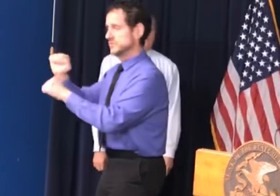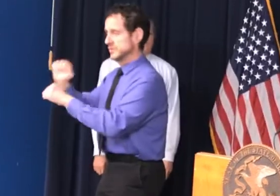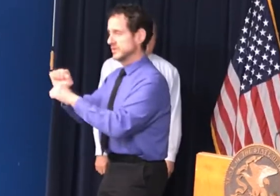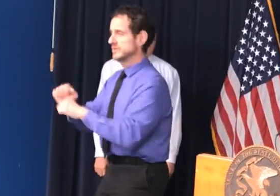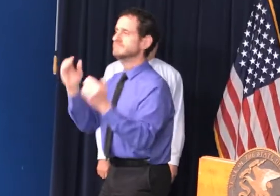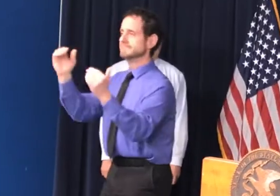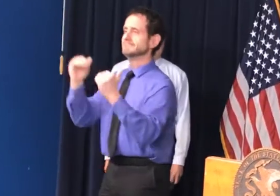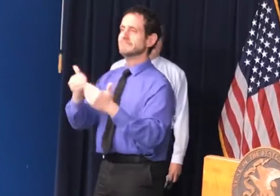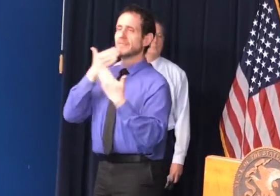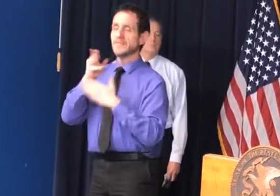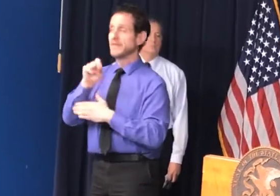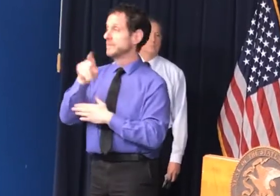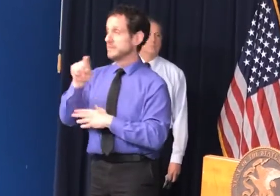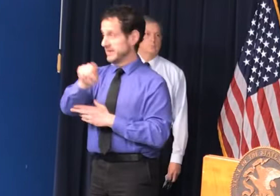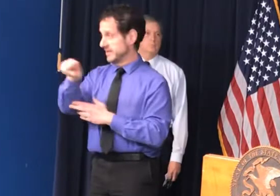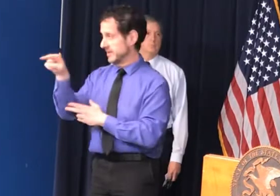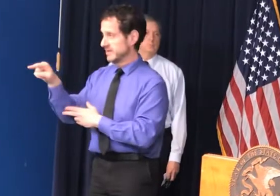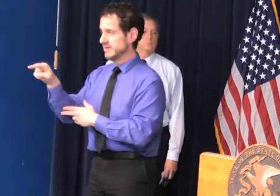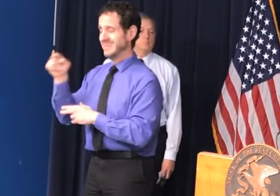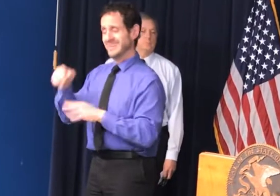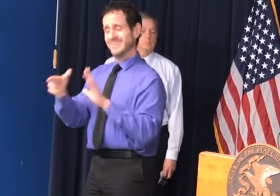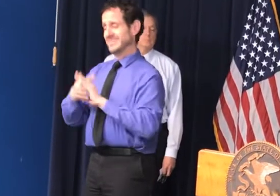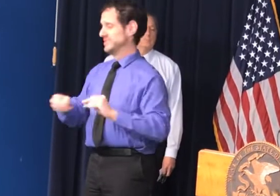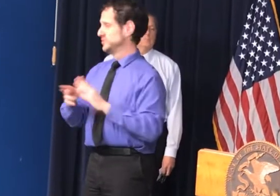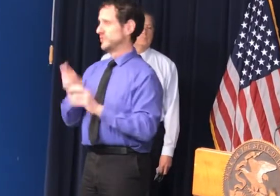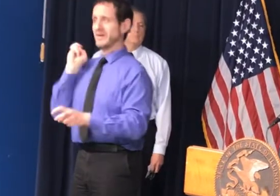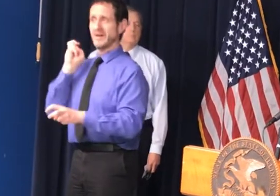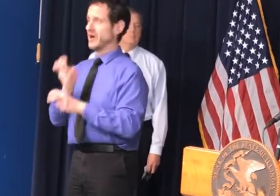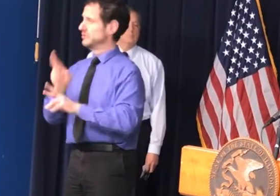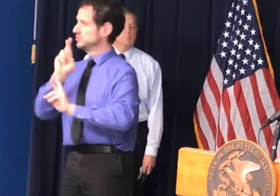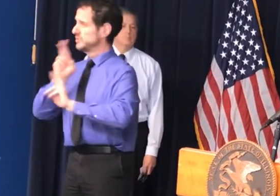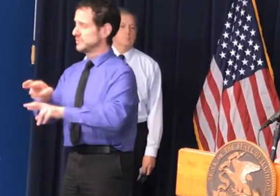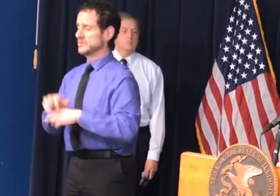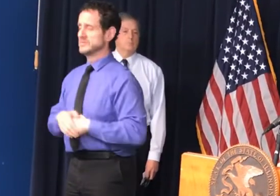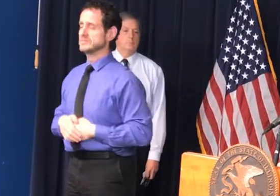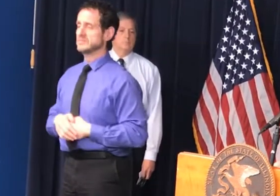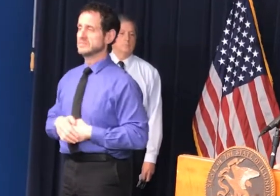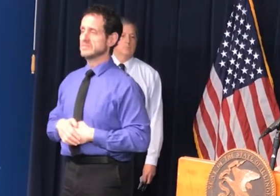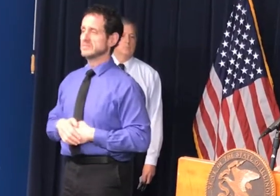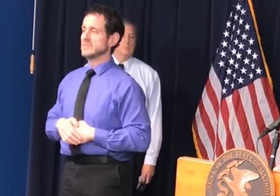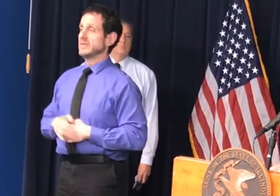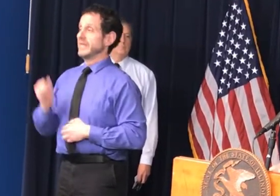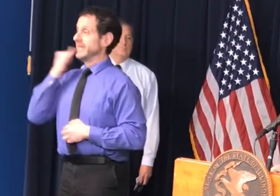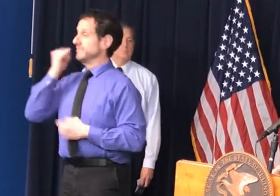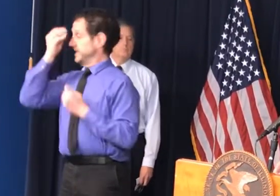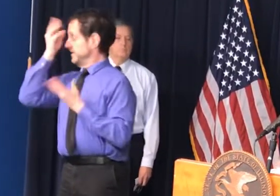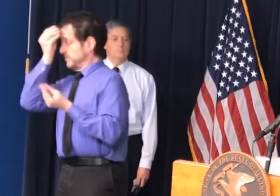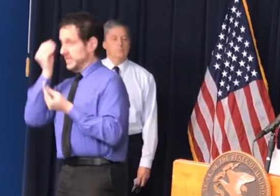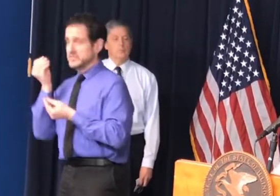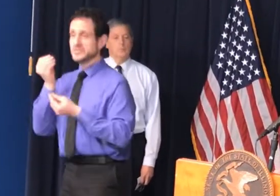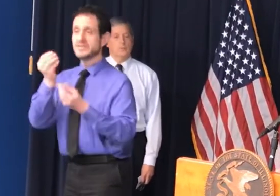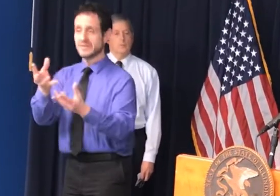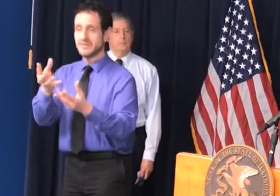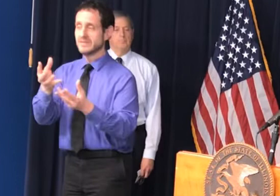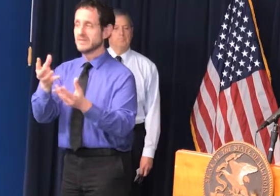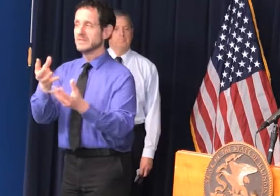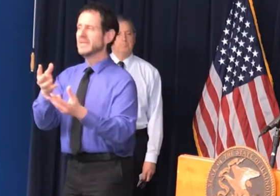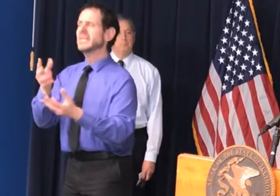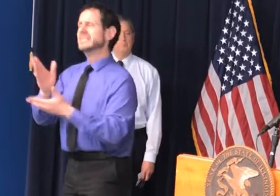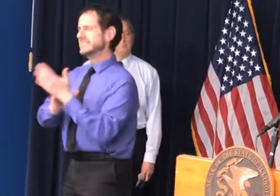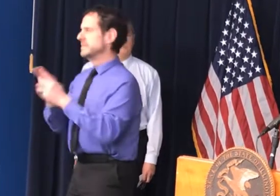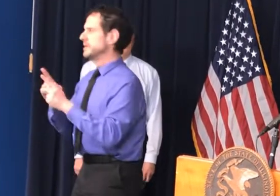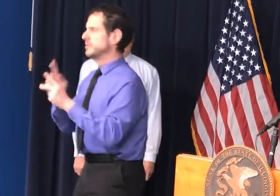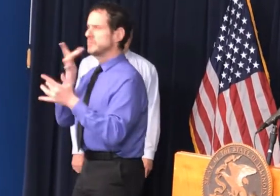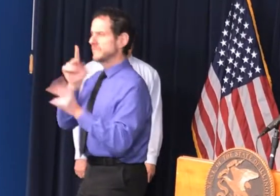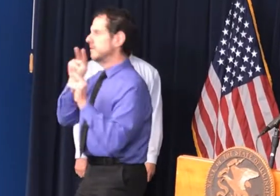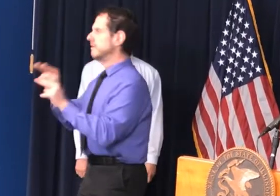Next, I want to thank the media. This is a difficult story to cover for many reasons. And presenting information to a certain segment of the public more easily swayed